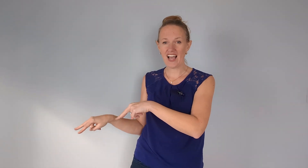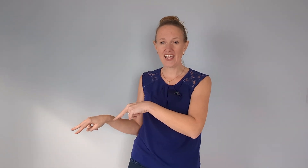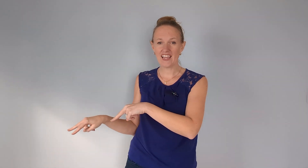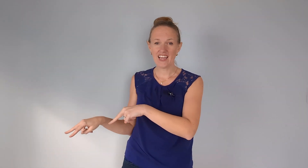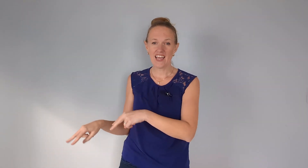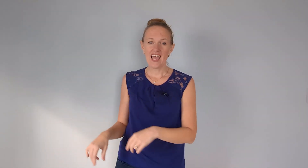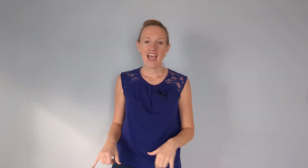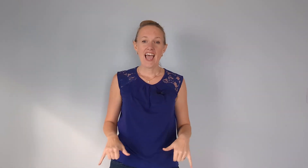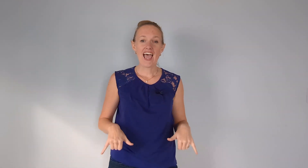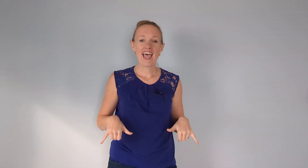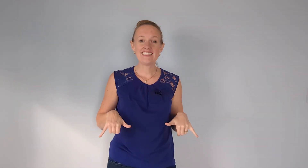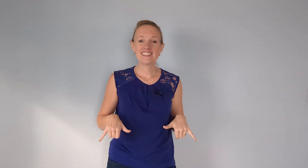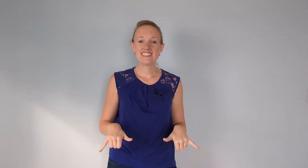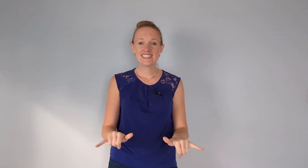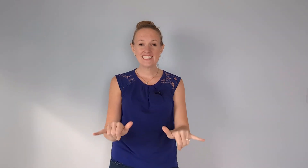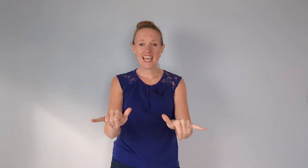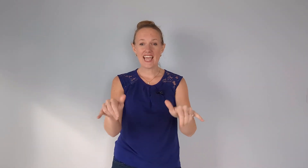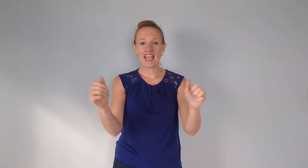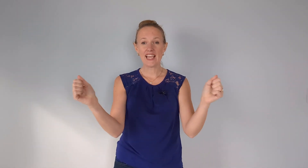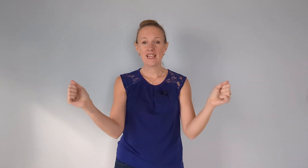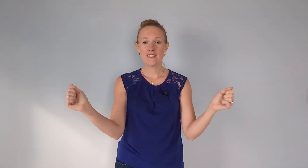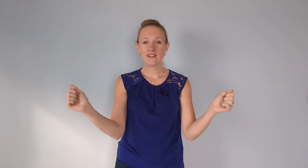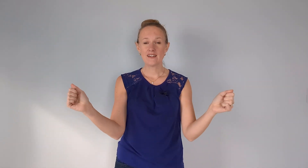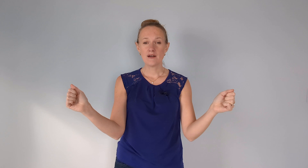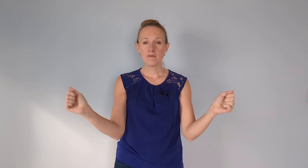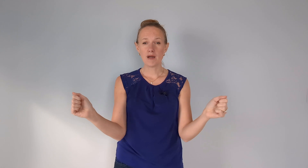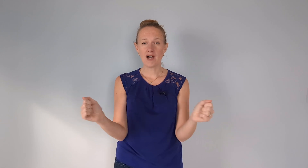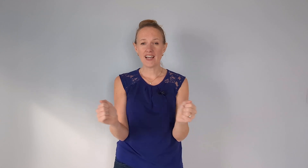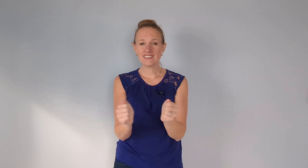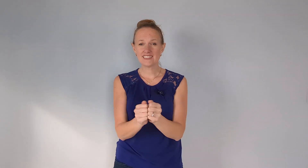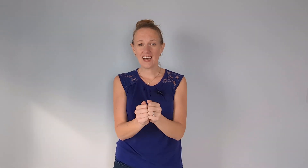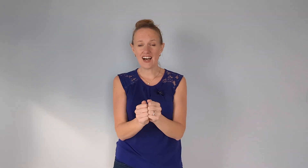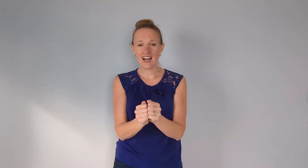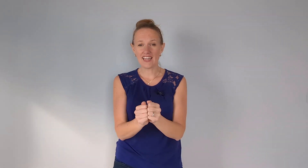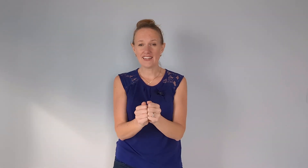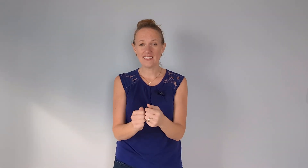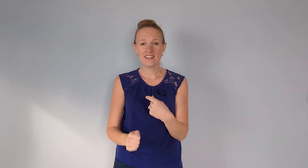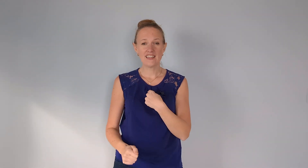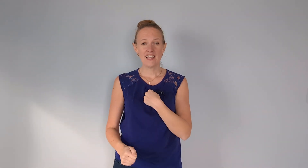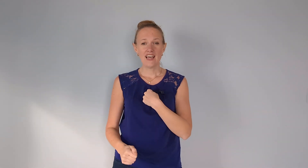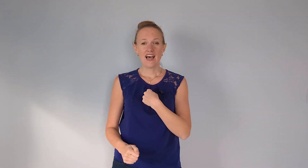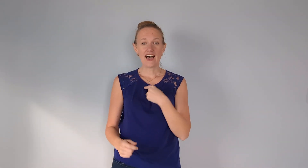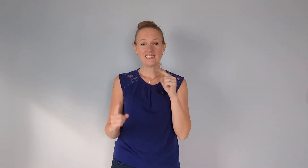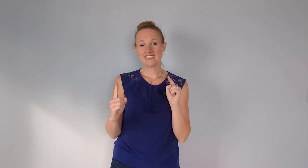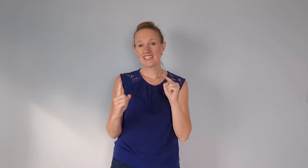sky and stay by my side